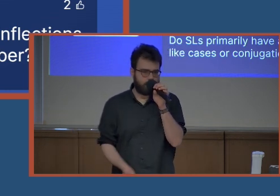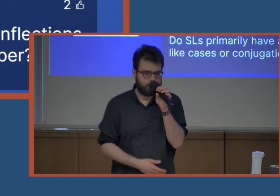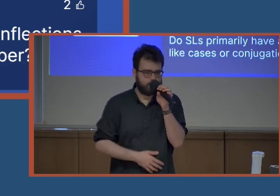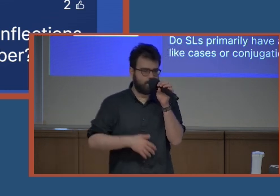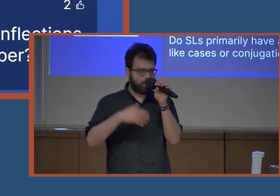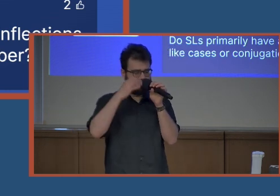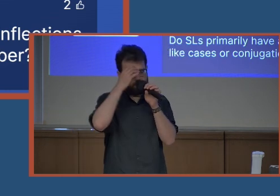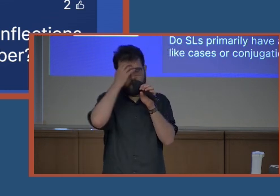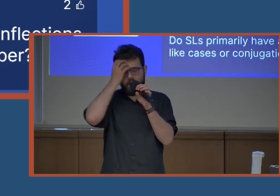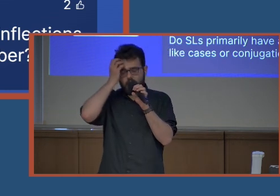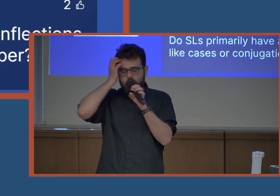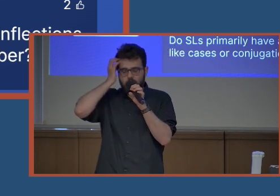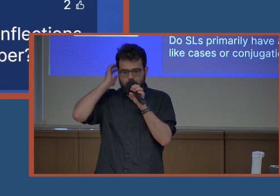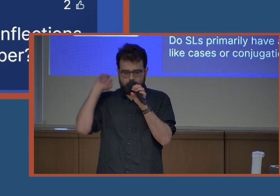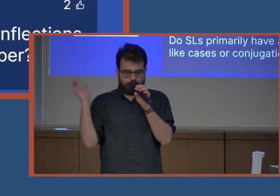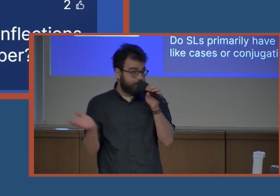Austronesian languages and so on.